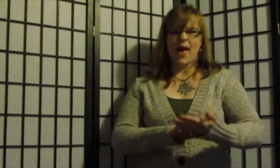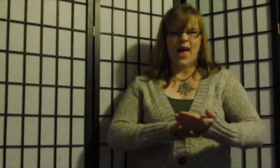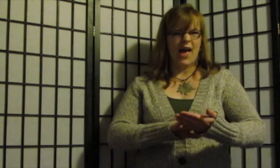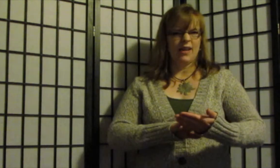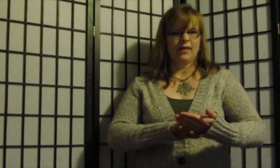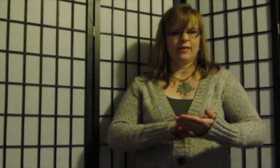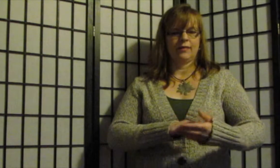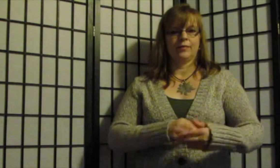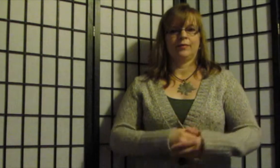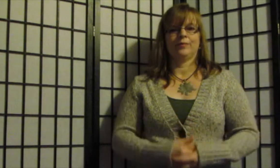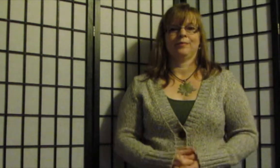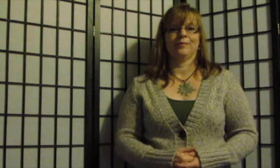Bad.